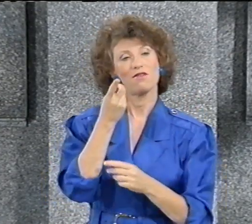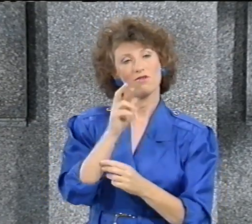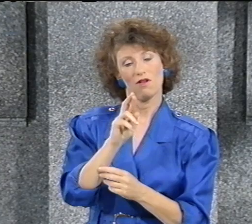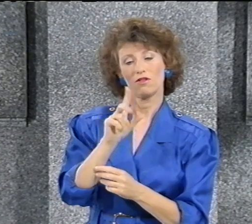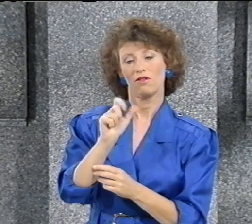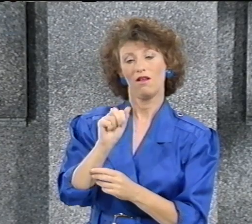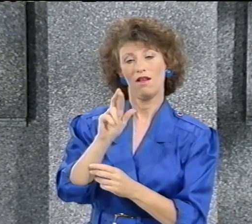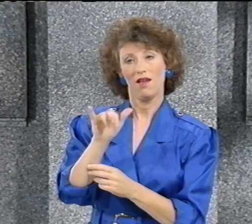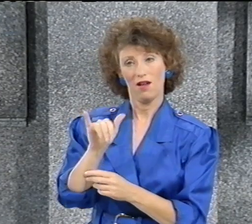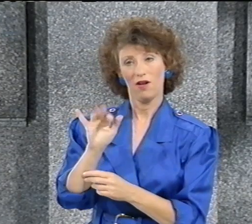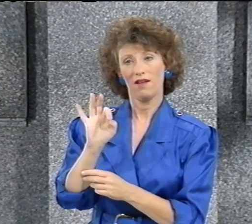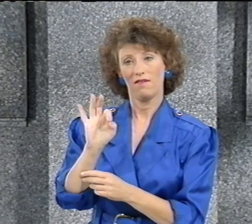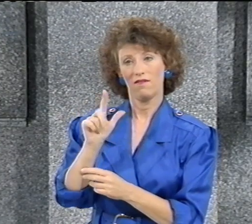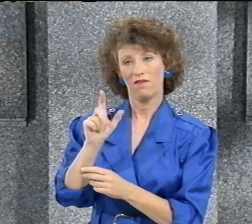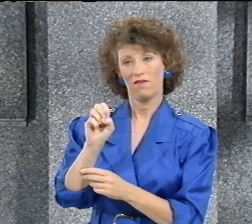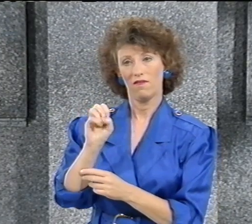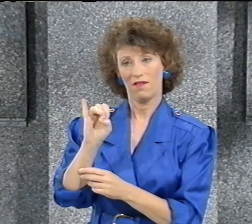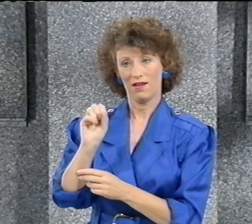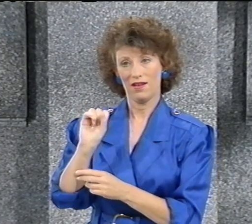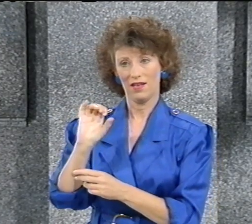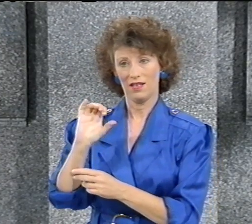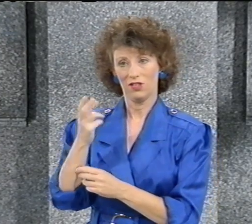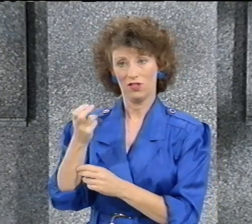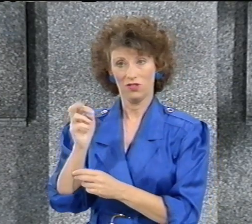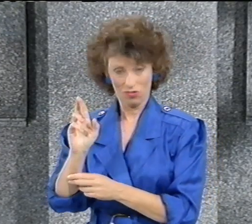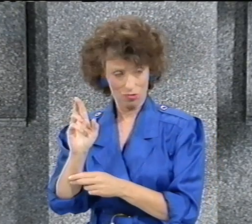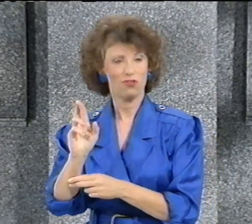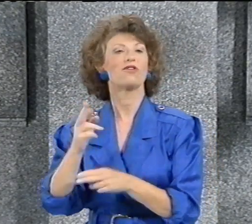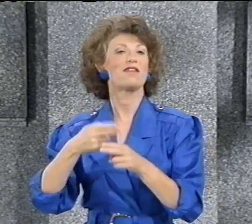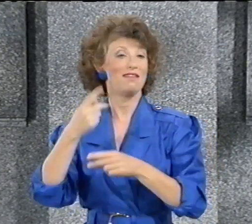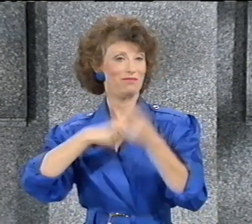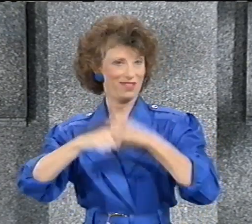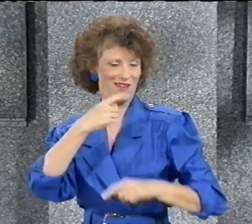Dr. Larry Fleischer, tells a story about his children.